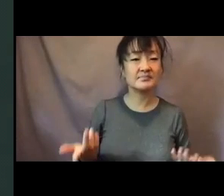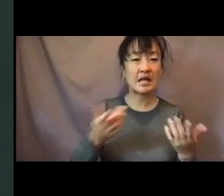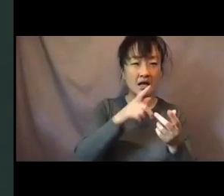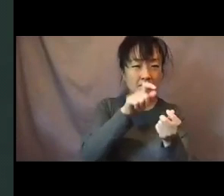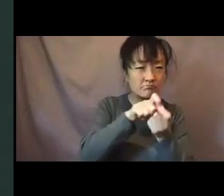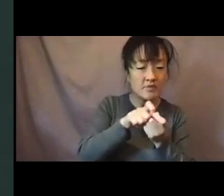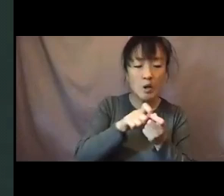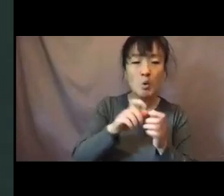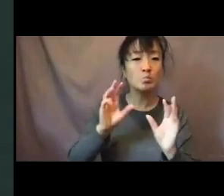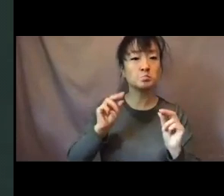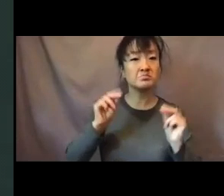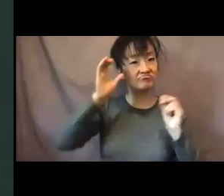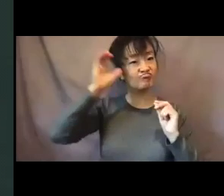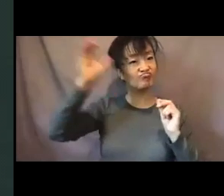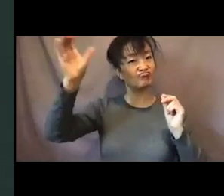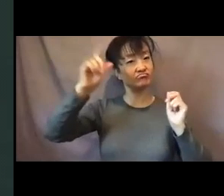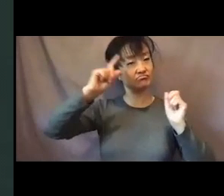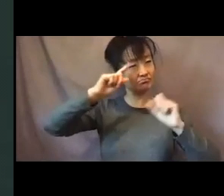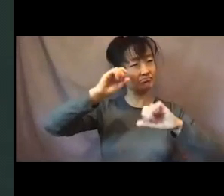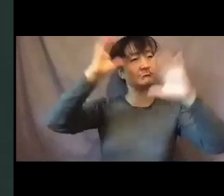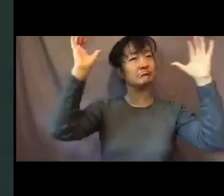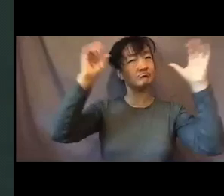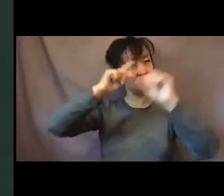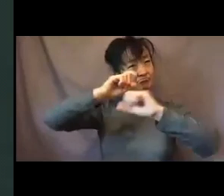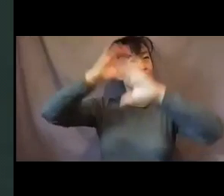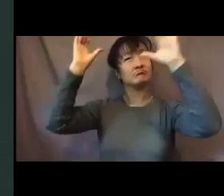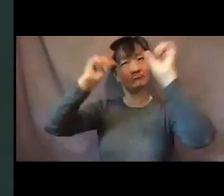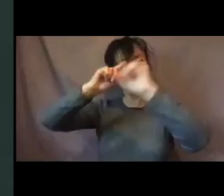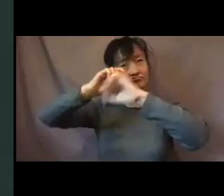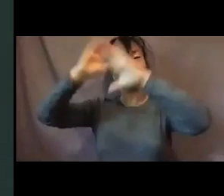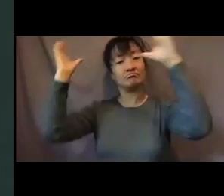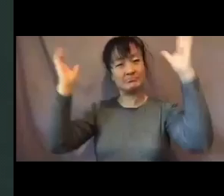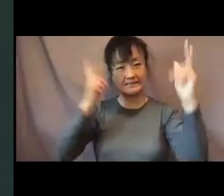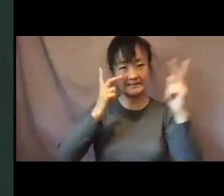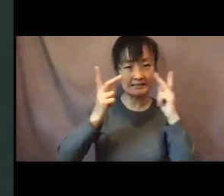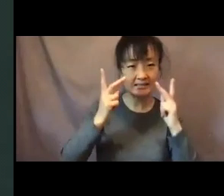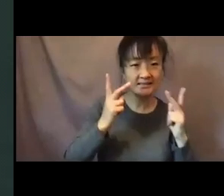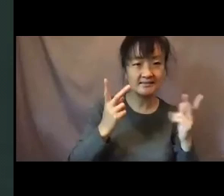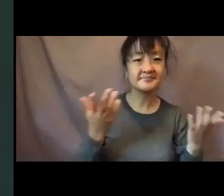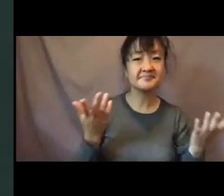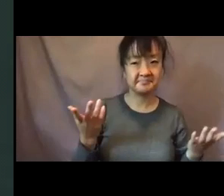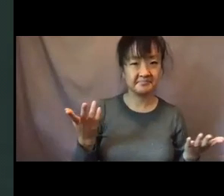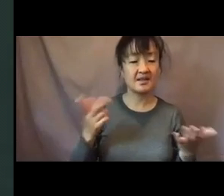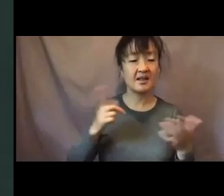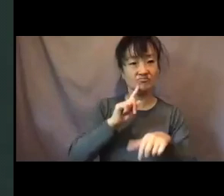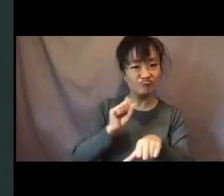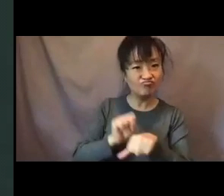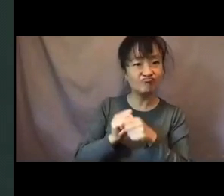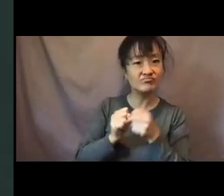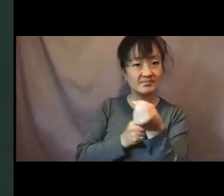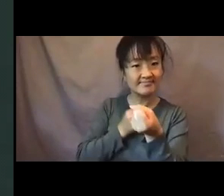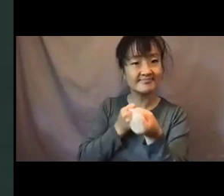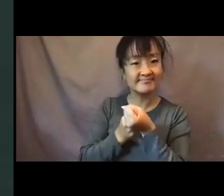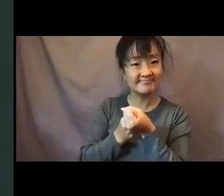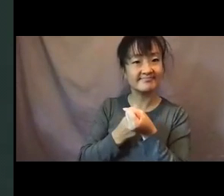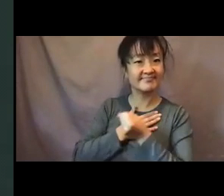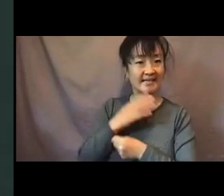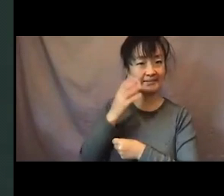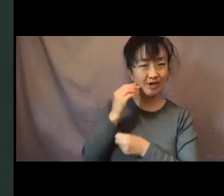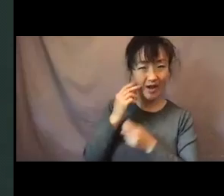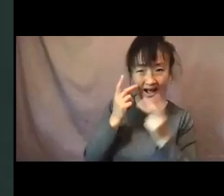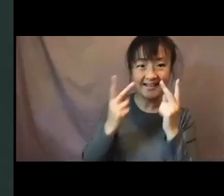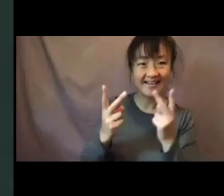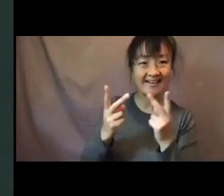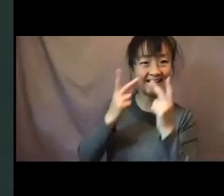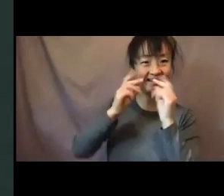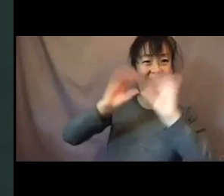conceptual, right? The ways that we can imagine, the ways that we can see and visualize, and that we can validate by experience. So Chinese medicine